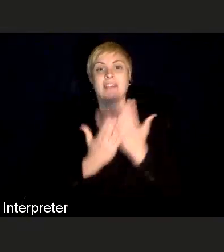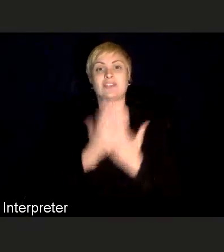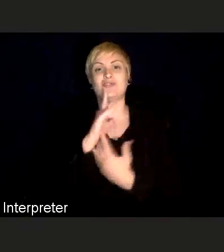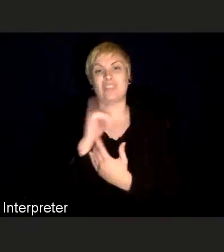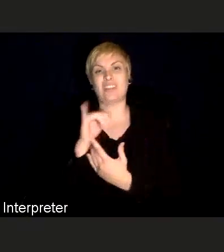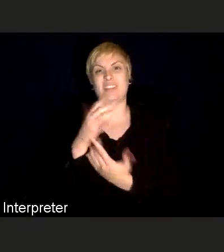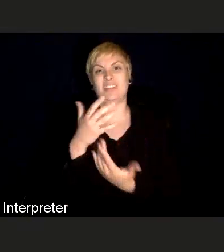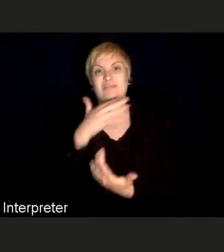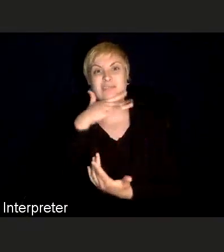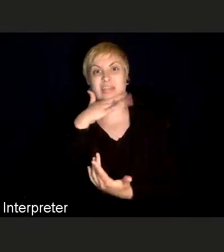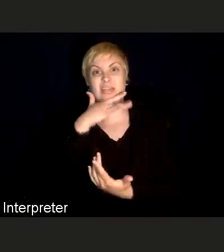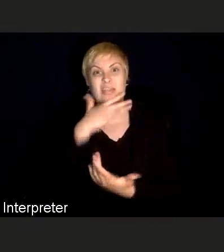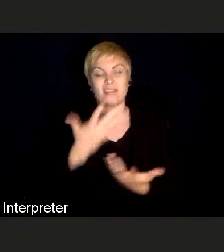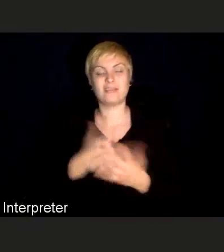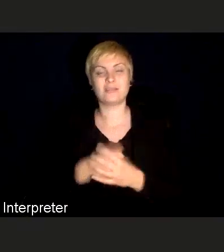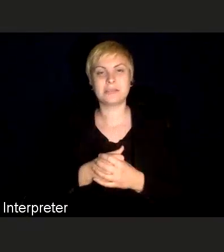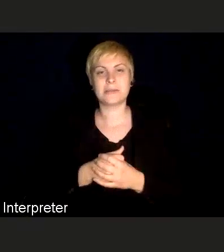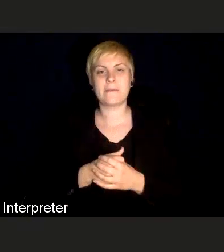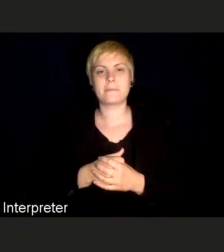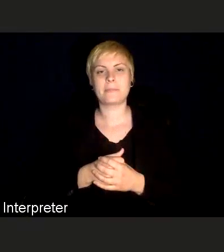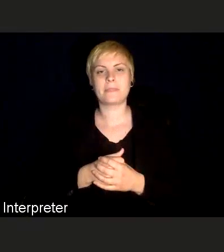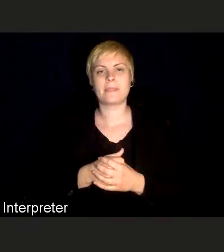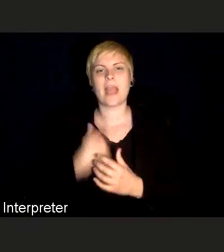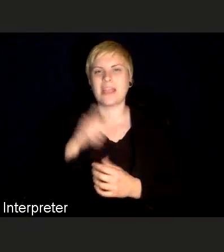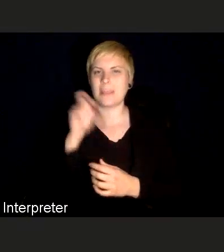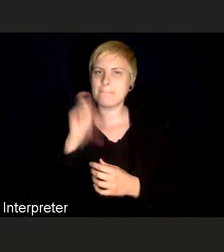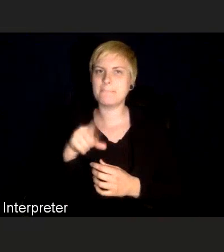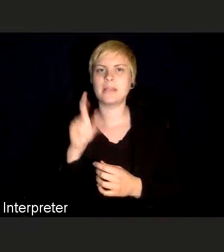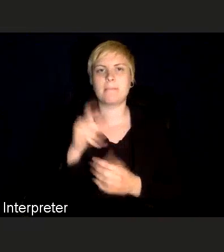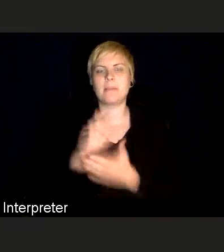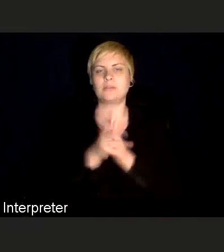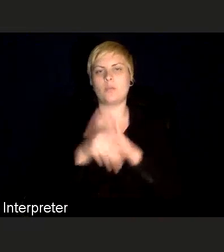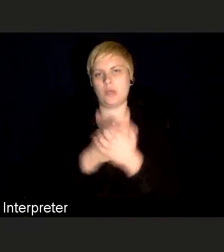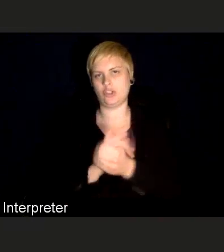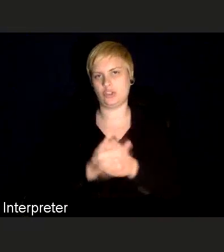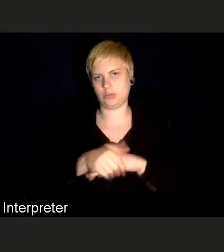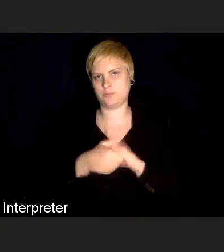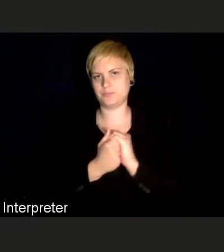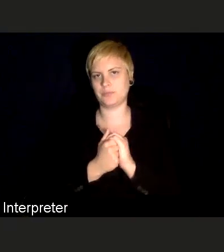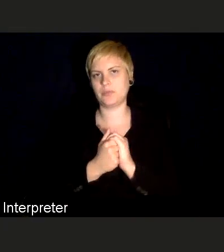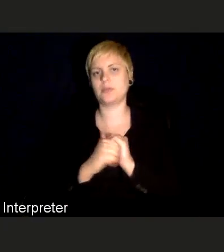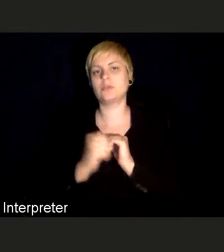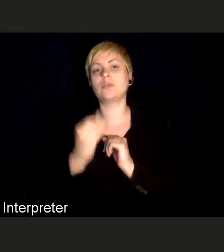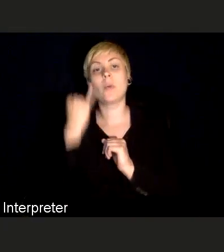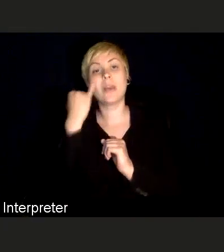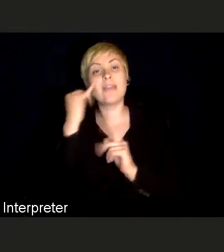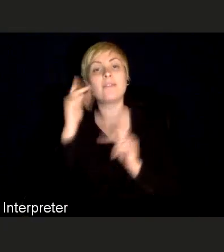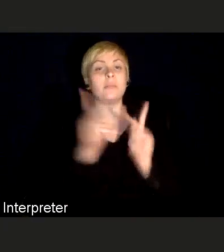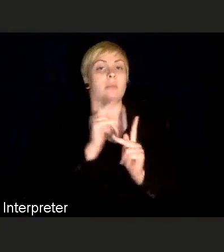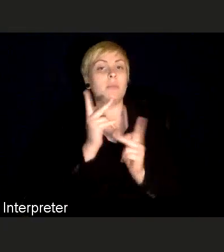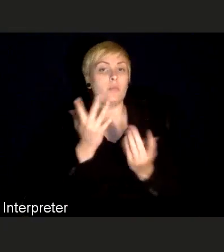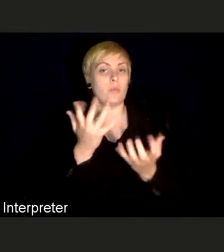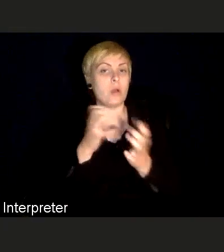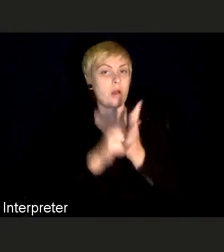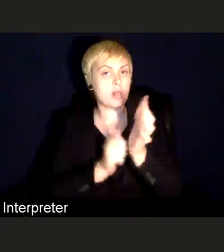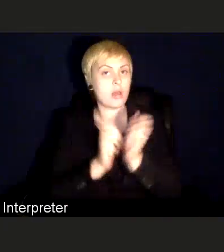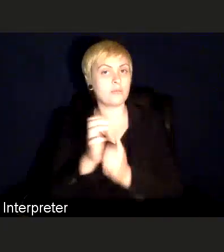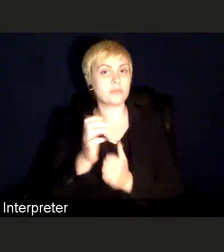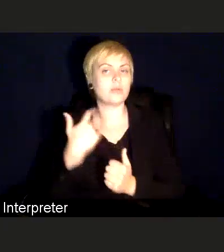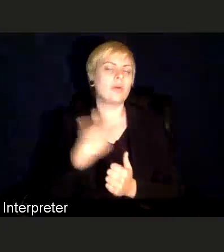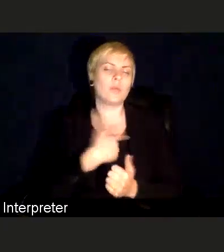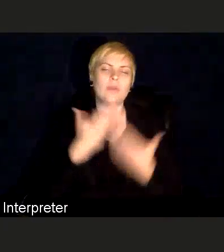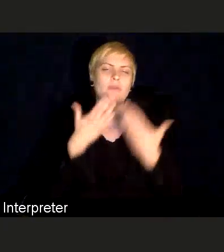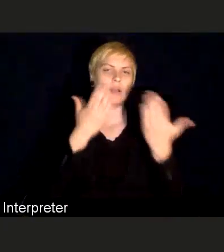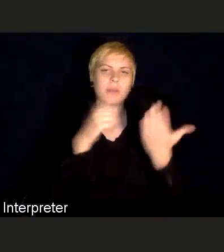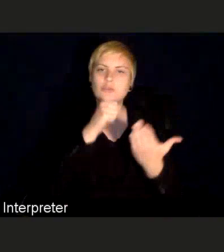contaminated and I need to immediately do hand hygiene. So if folks are going to wear gloves, again, what we say is don't wear gloves, because then you're